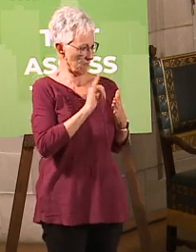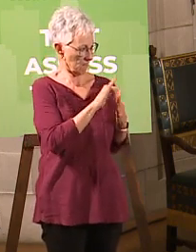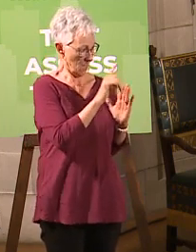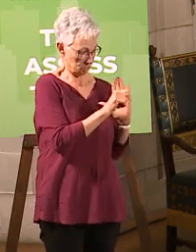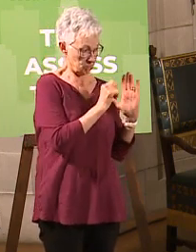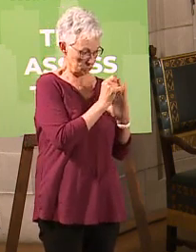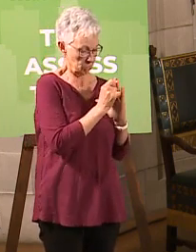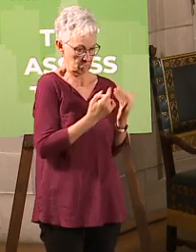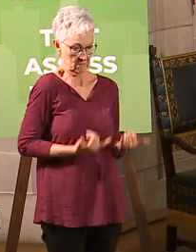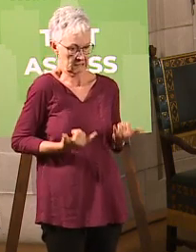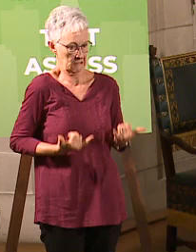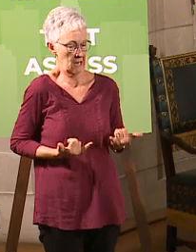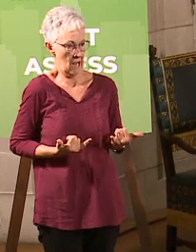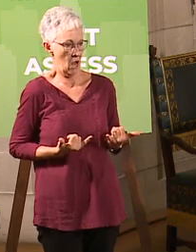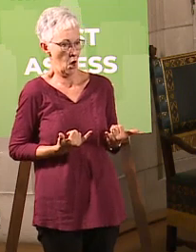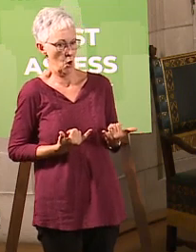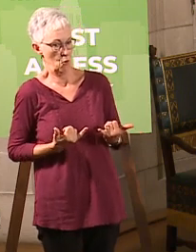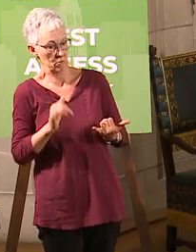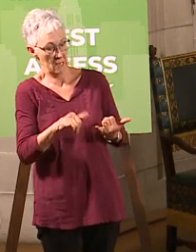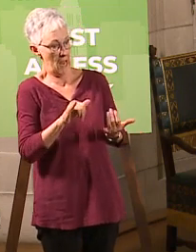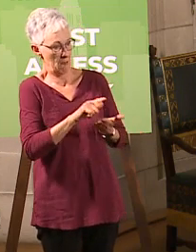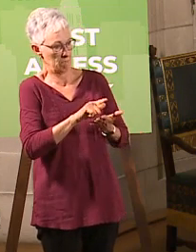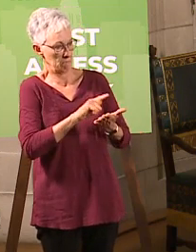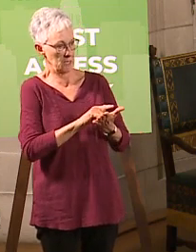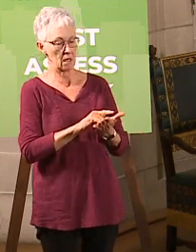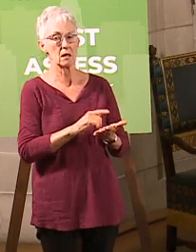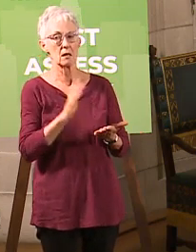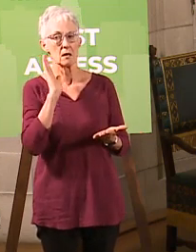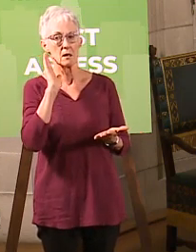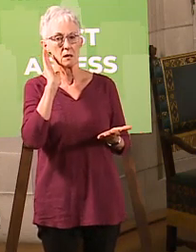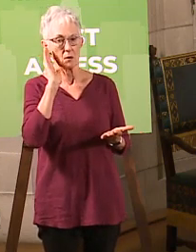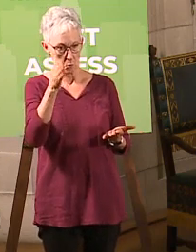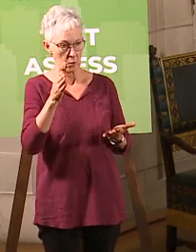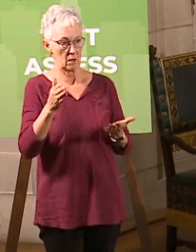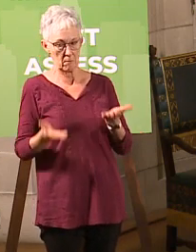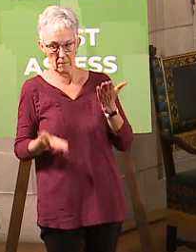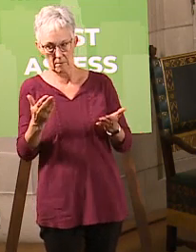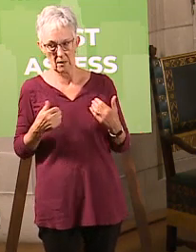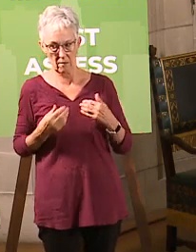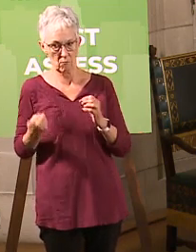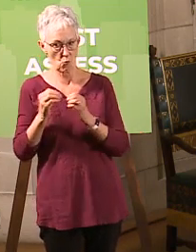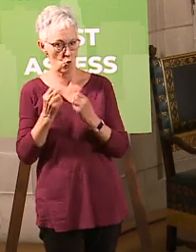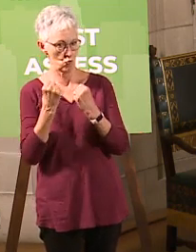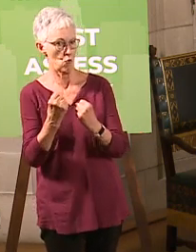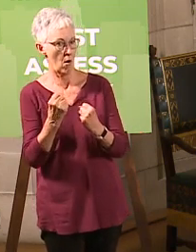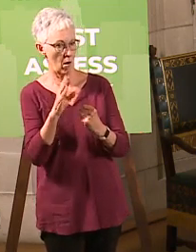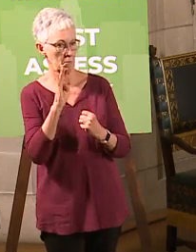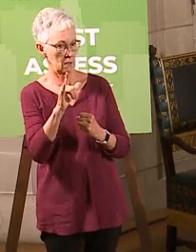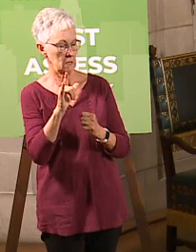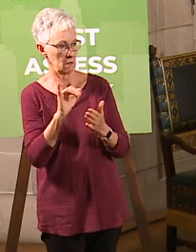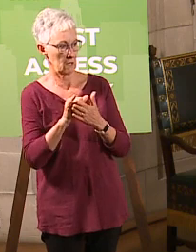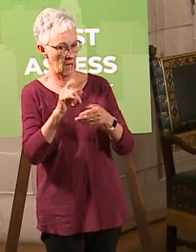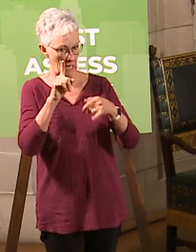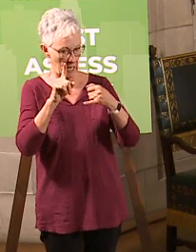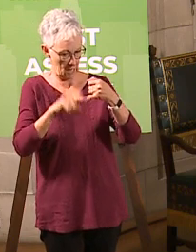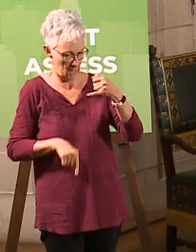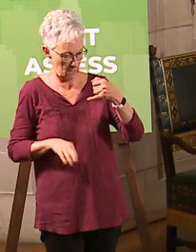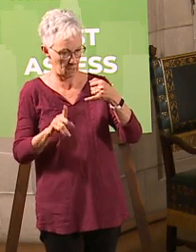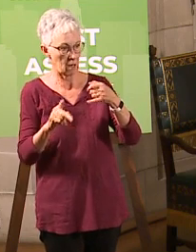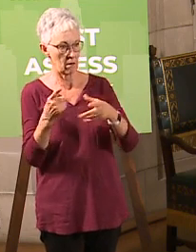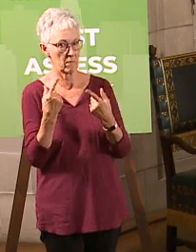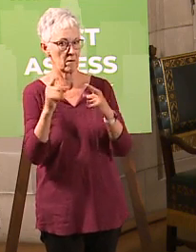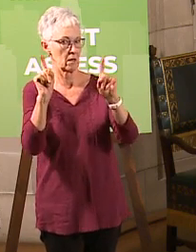done in 2018 here in Nebraska. The bill ended up getting changed so that it only applied to the Nebraska State